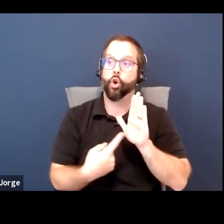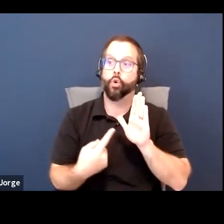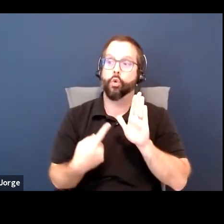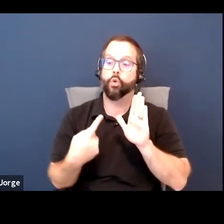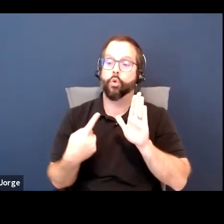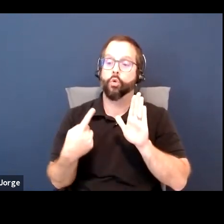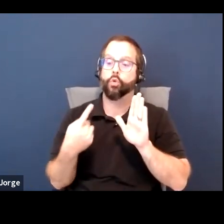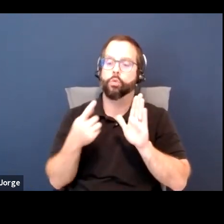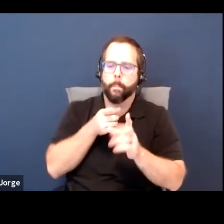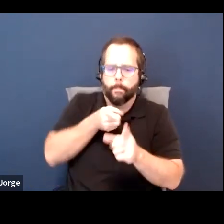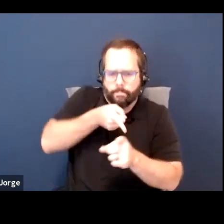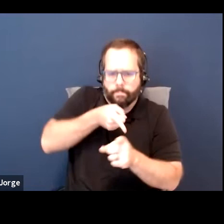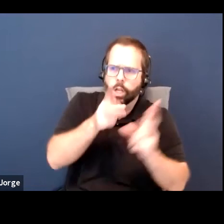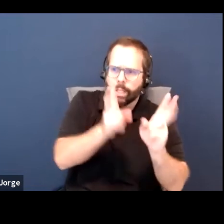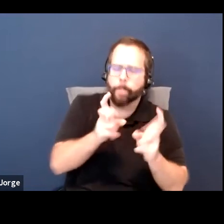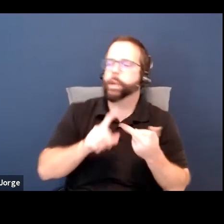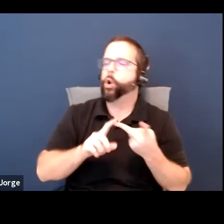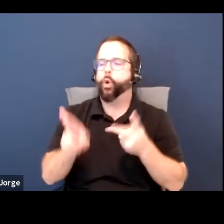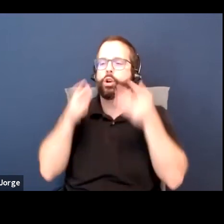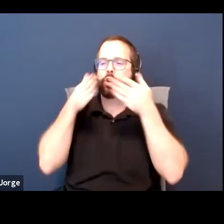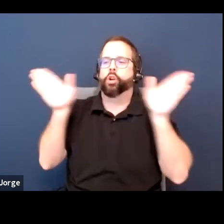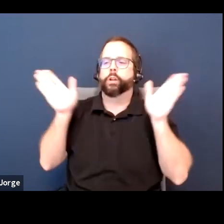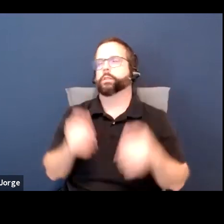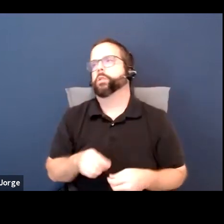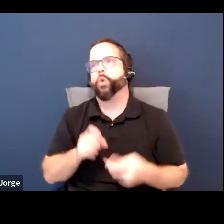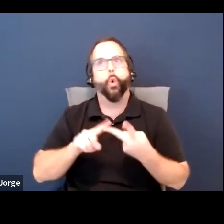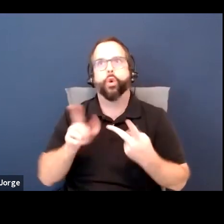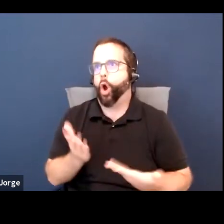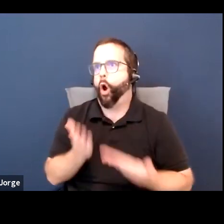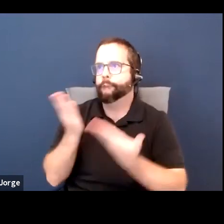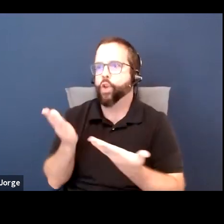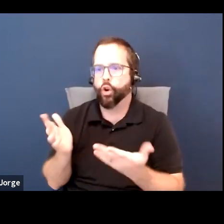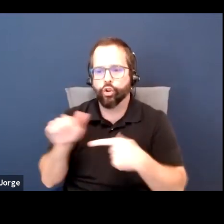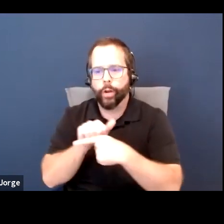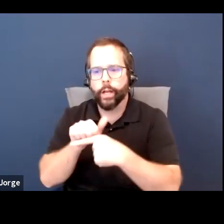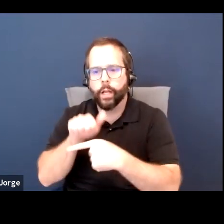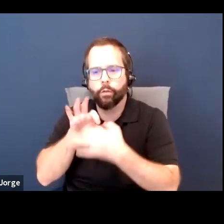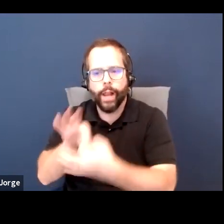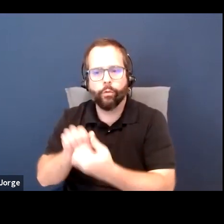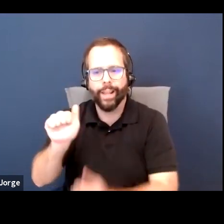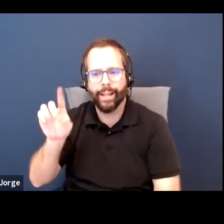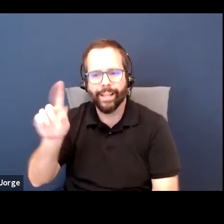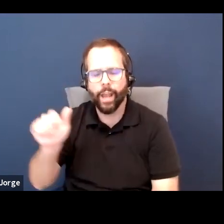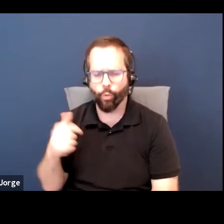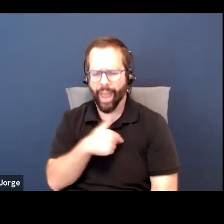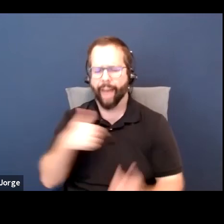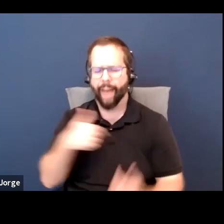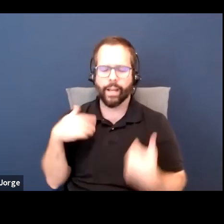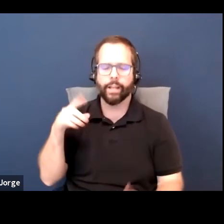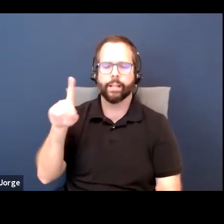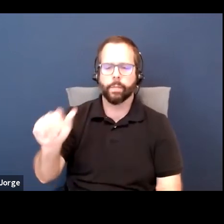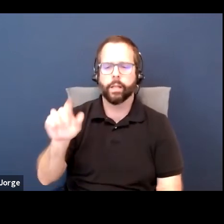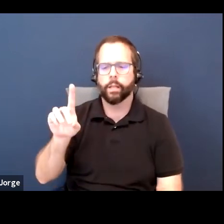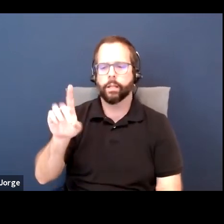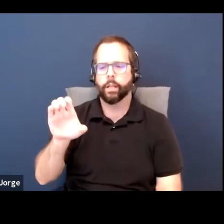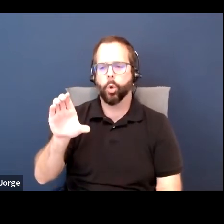things. You can do trainings on the ADA. We do a disability decorum presentation, which